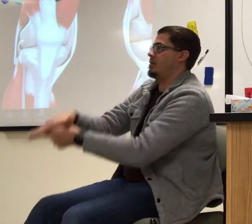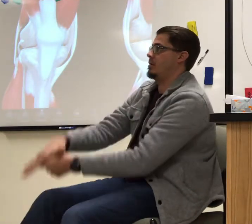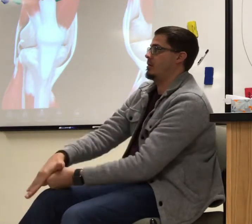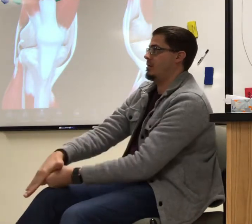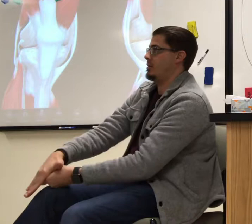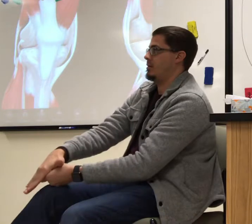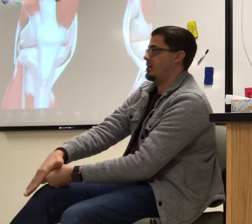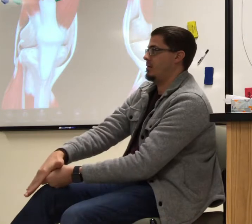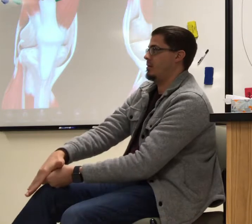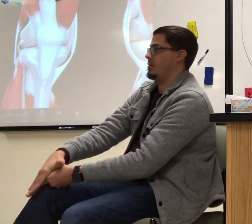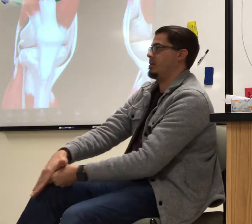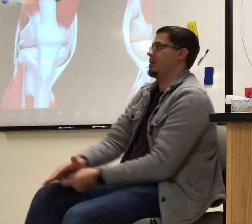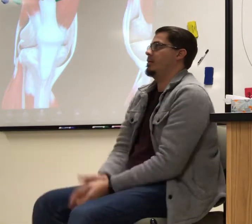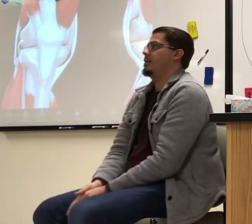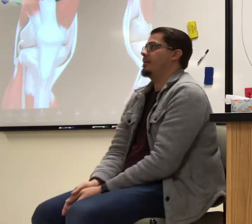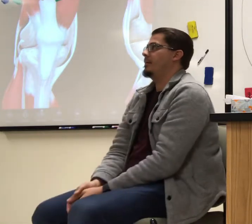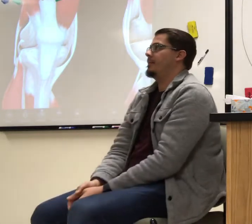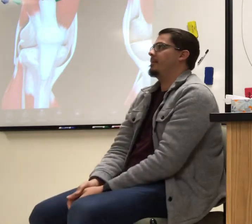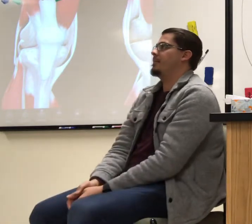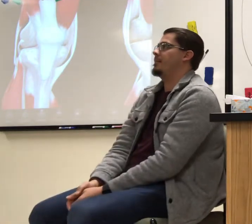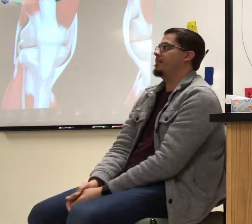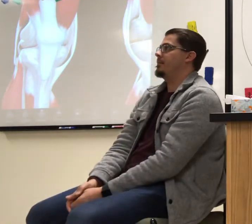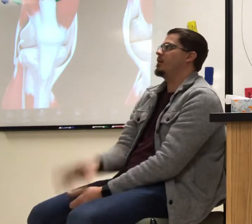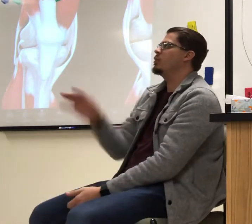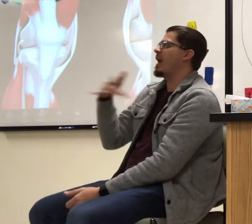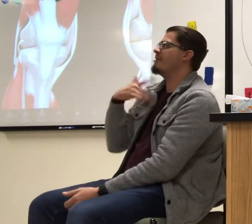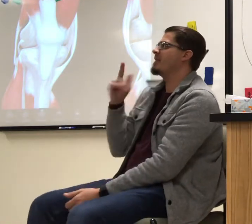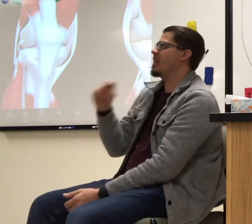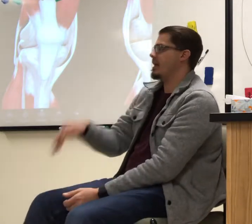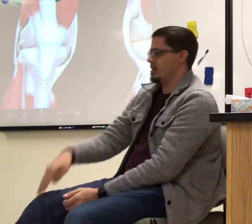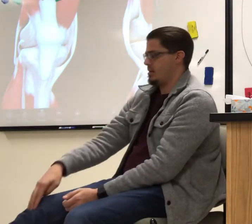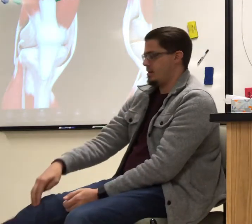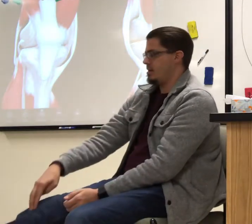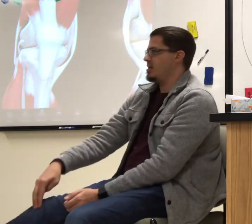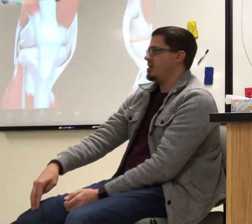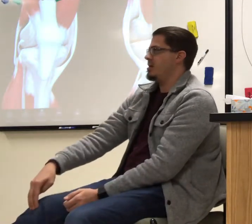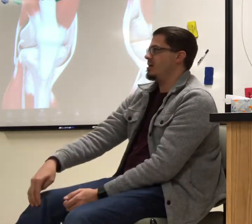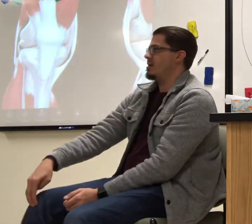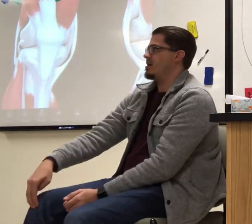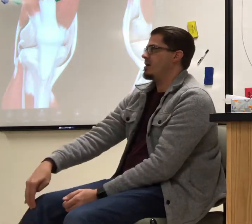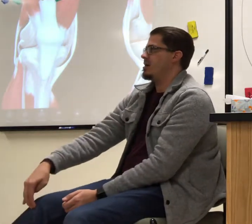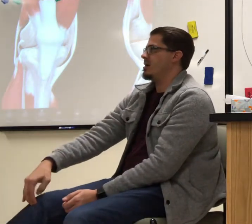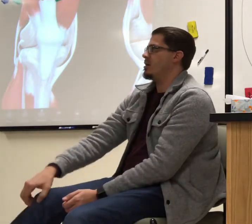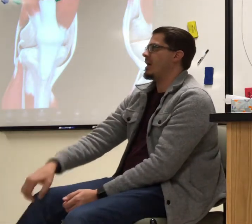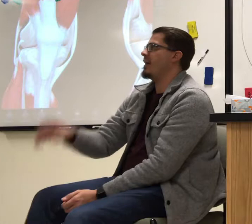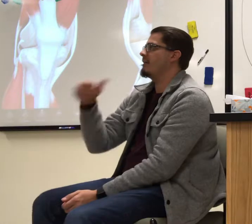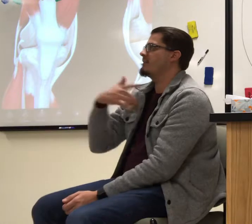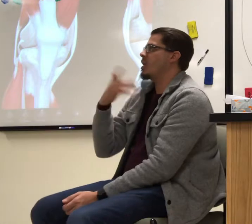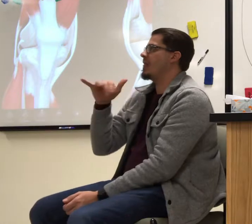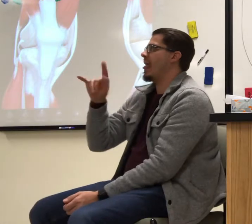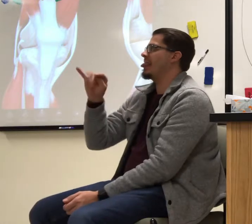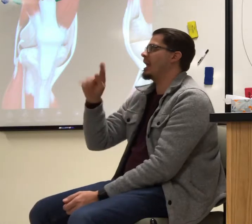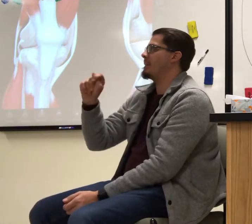The patellar ligament is an exception. It's the one, we call it a ligament. Ligaments are, you use that term for connective tissue that